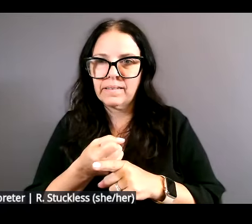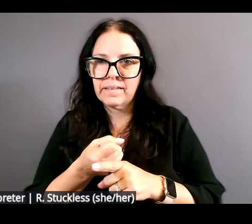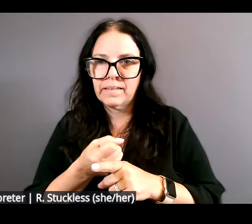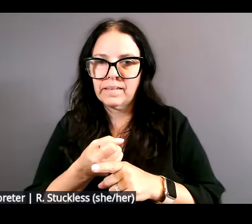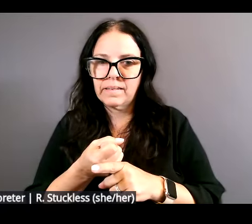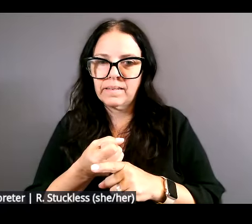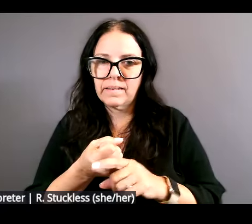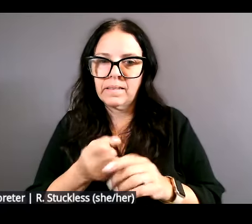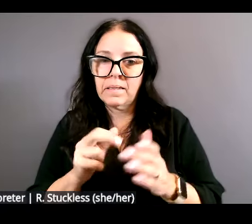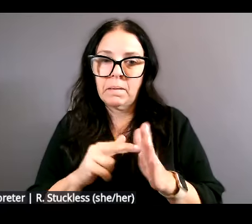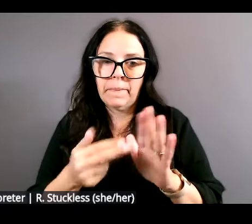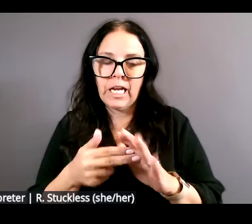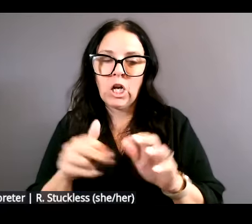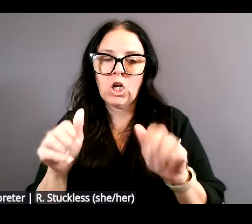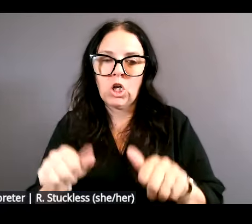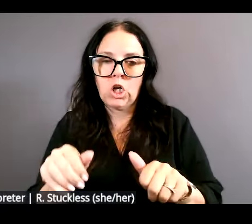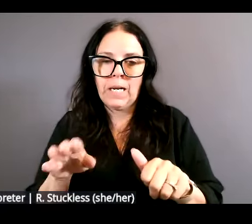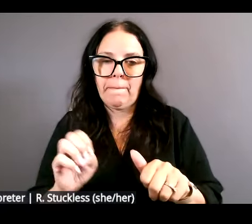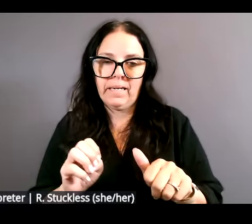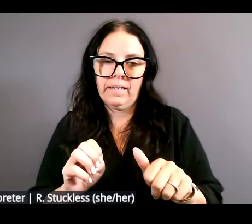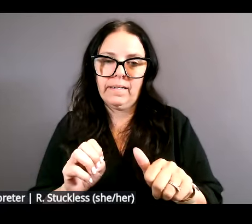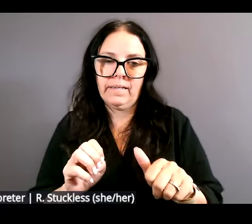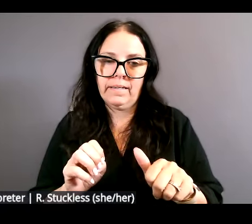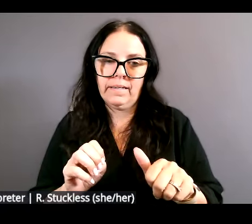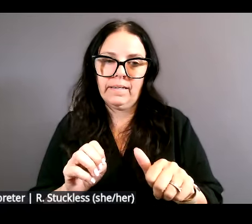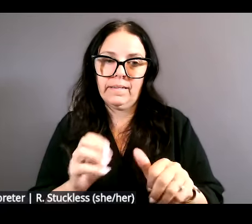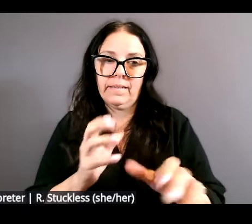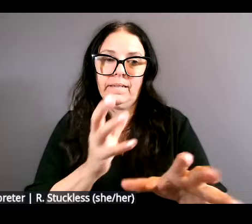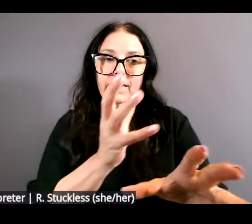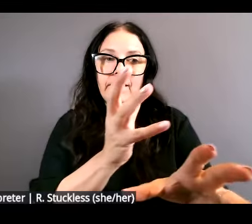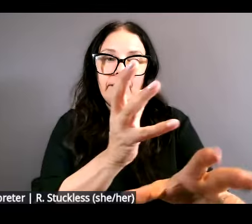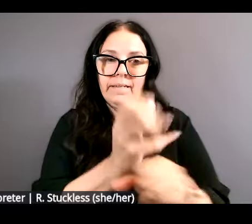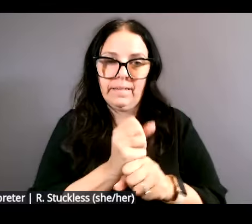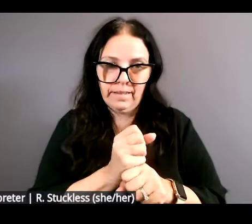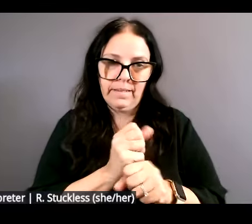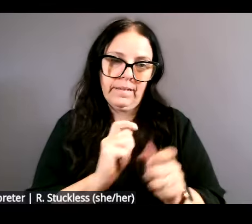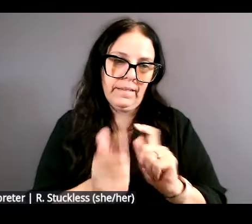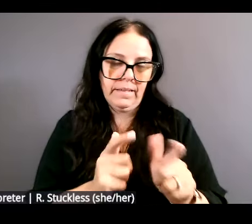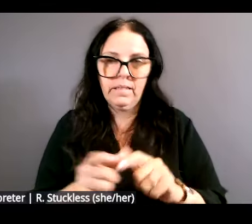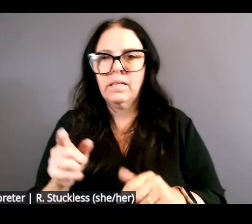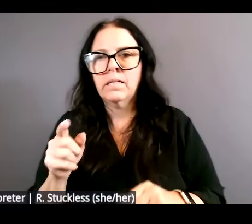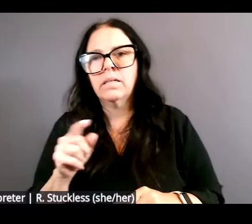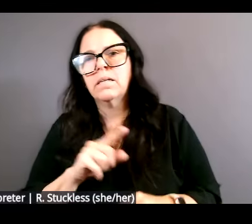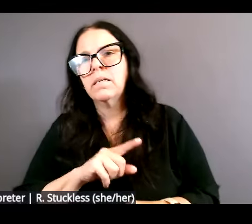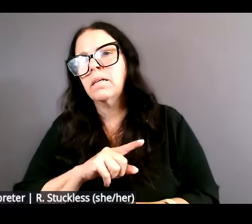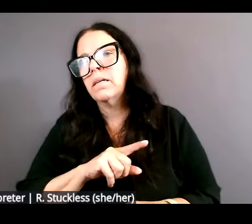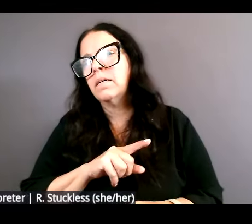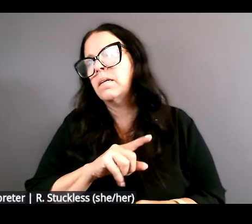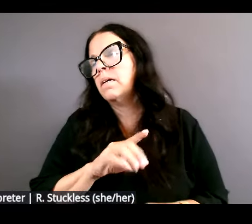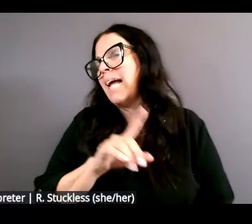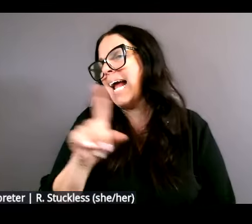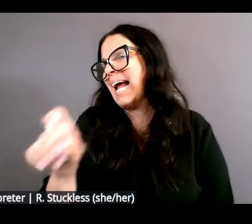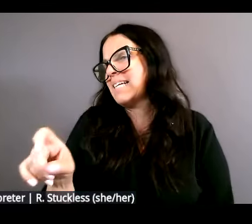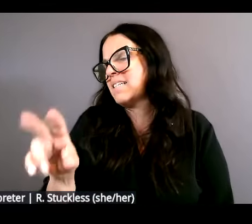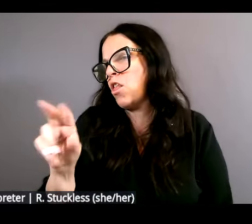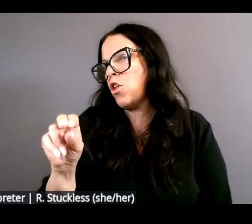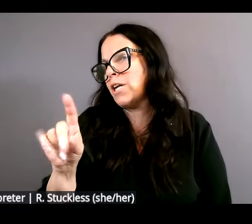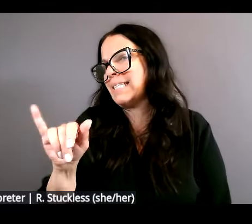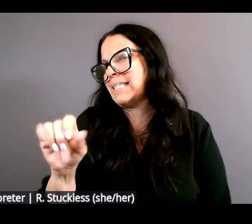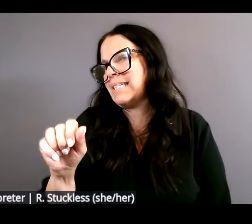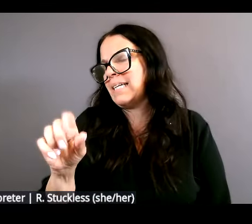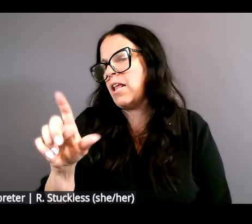period between a petitioner coming to you. Right. So when would the 30-day clock start then under this scenario? When you first